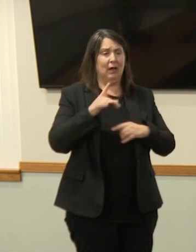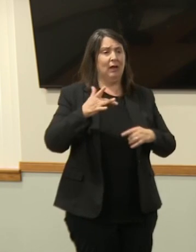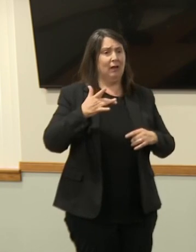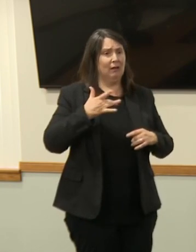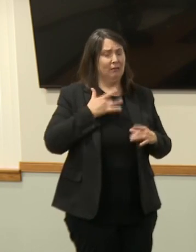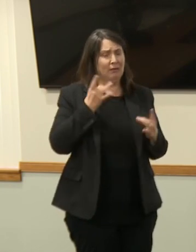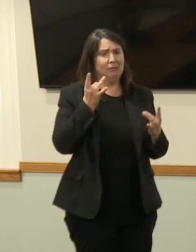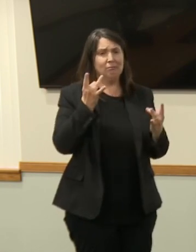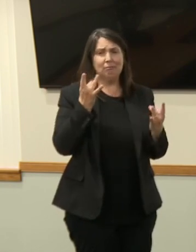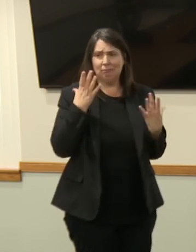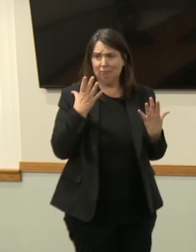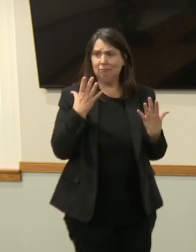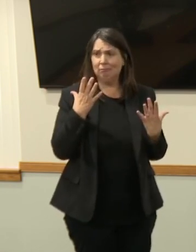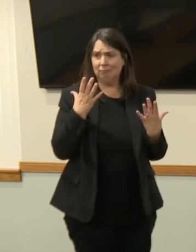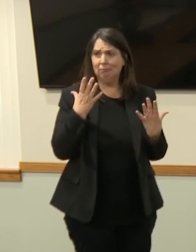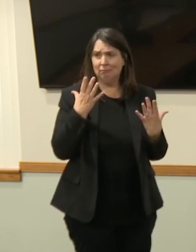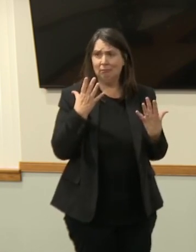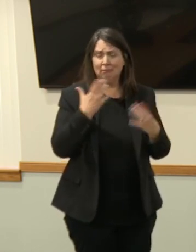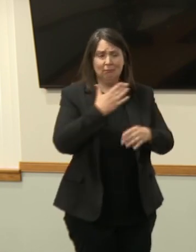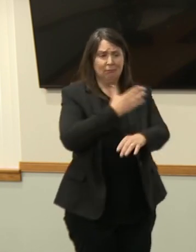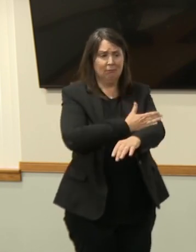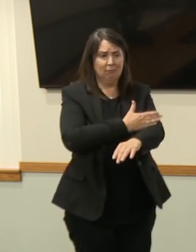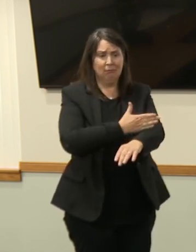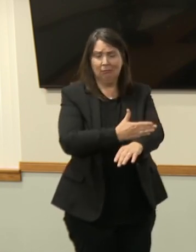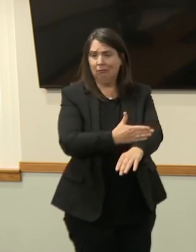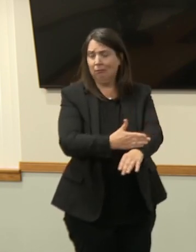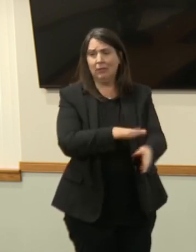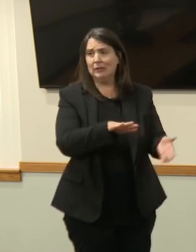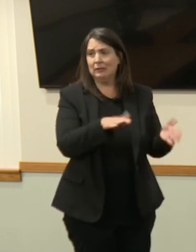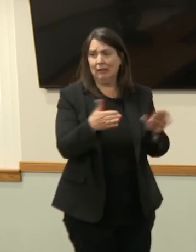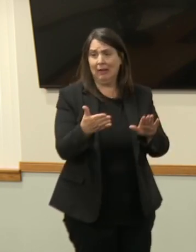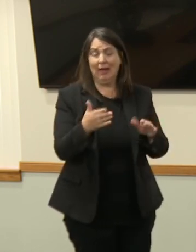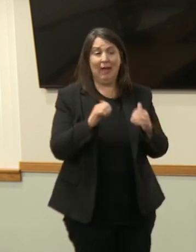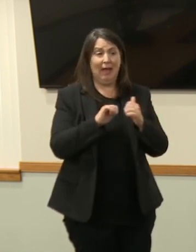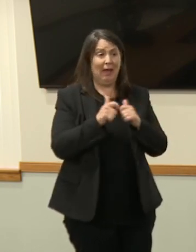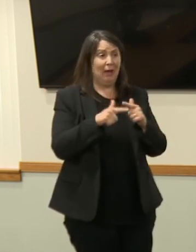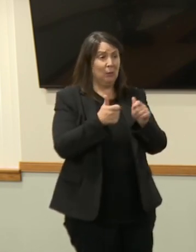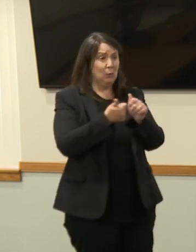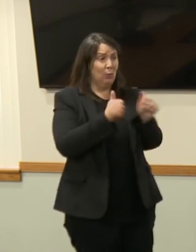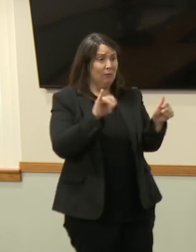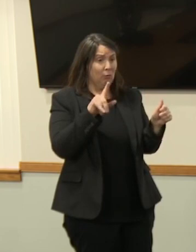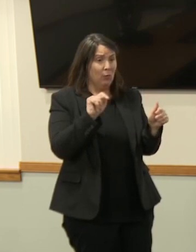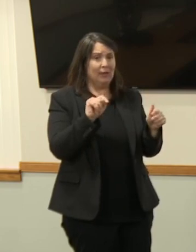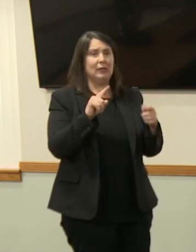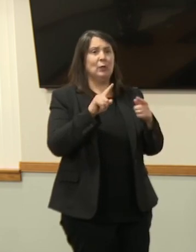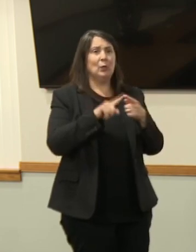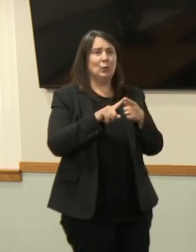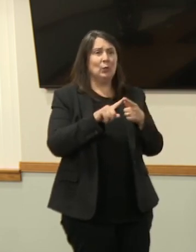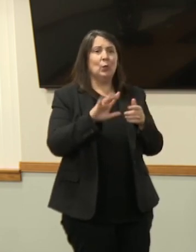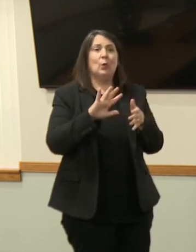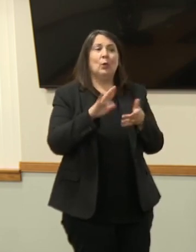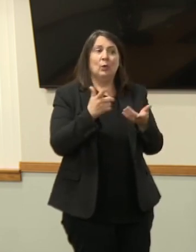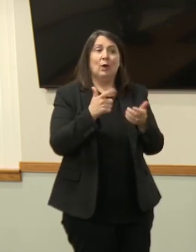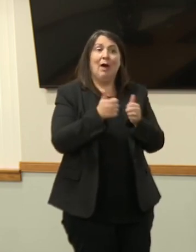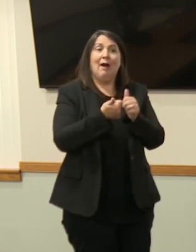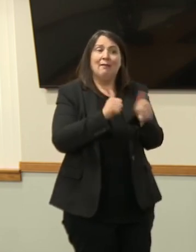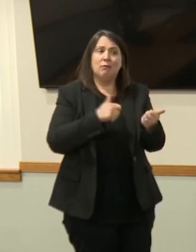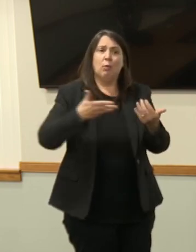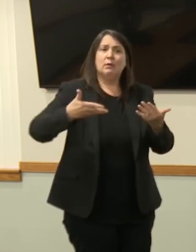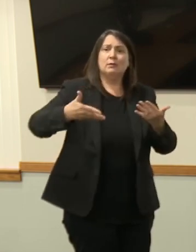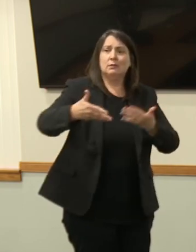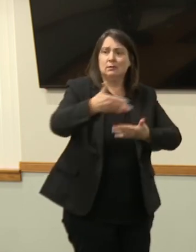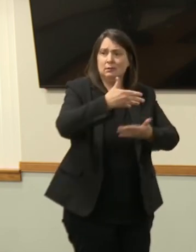our best way to get ahead of that and to decrease the number of deaths is to decrease the number of cases to begin with. And